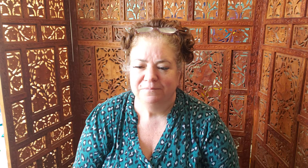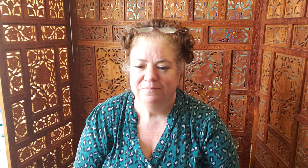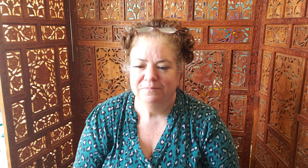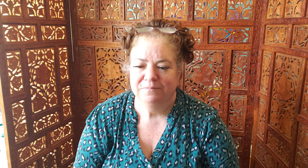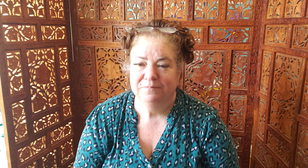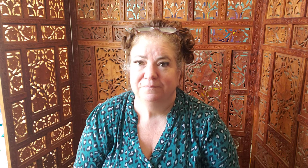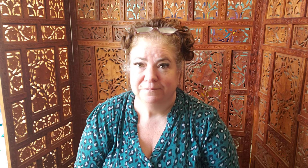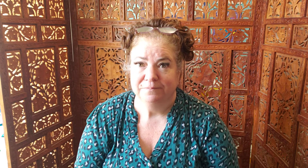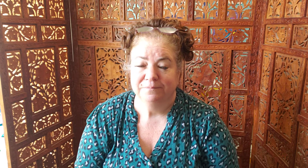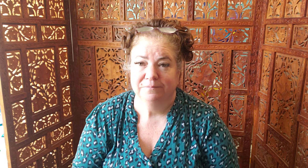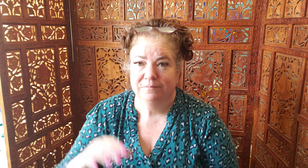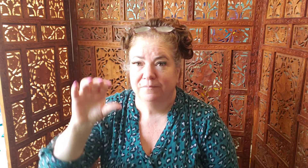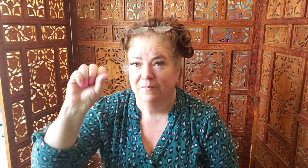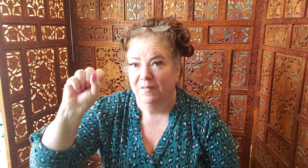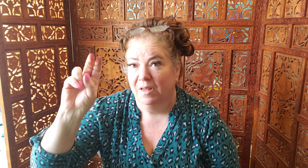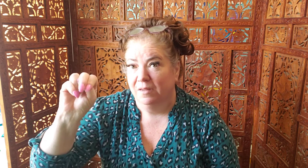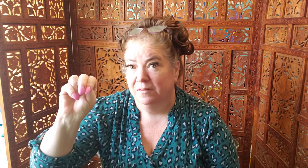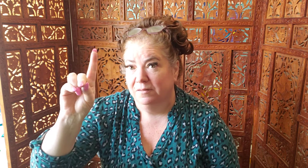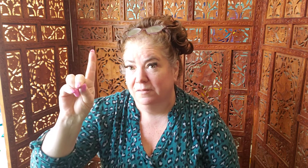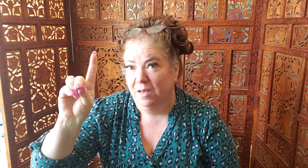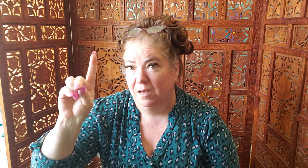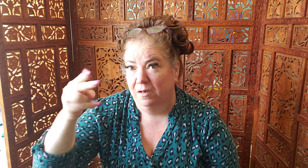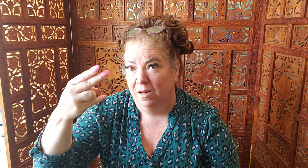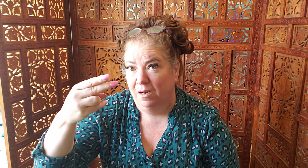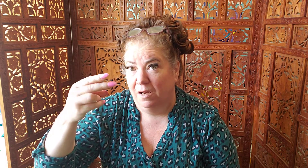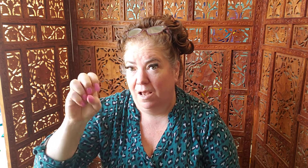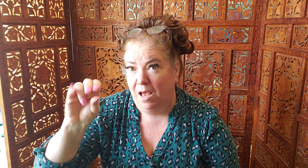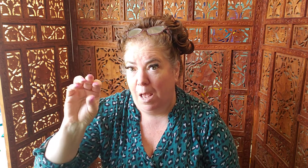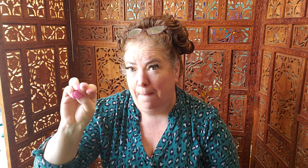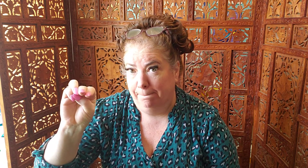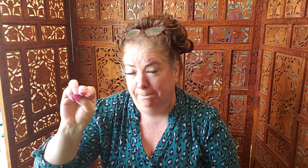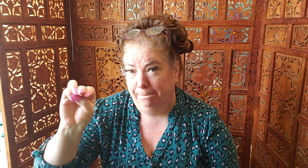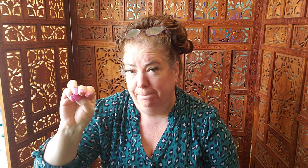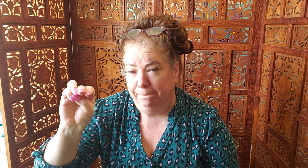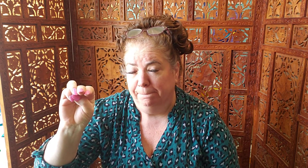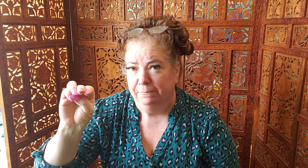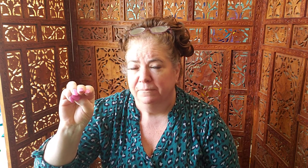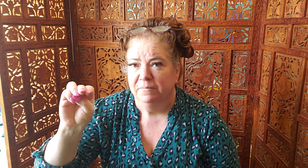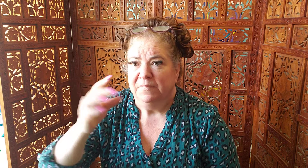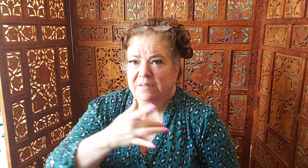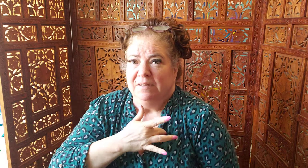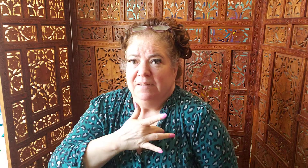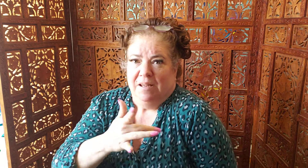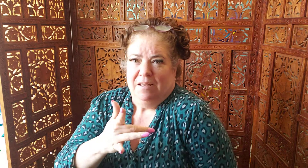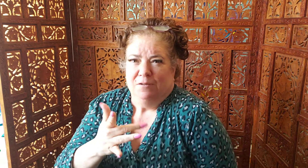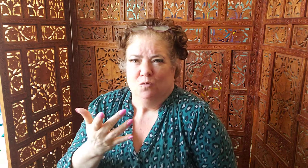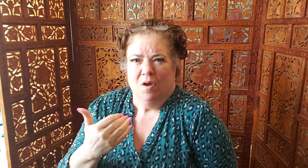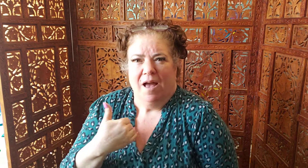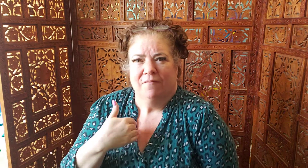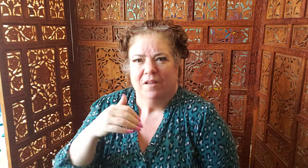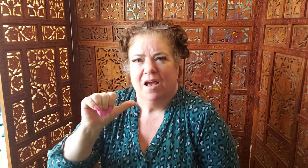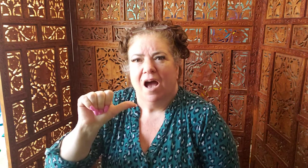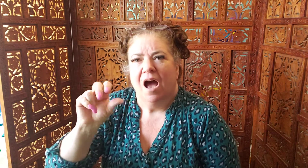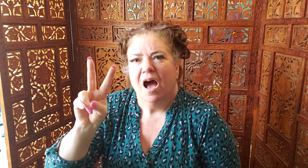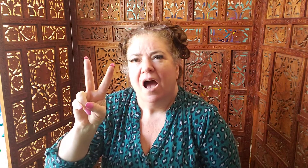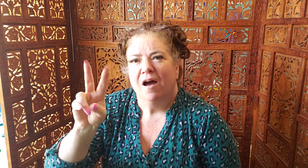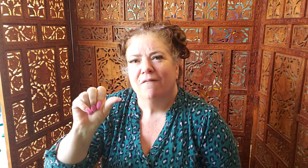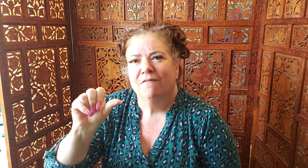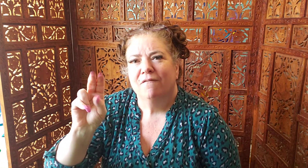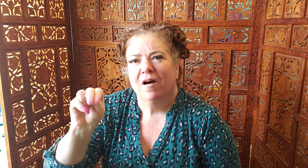What Sondheim has, actually, is an avant-garde sensibility. In a popular art form,